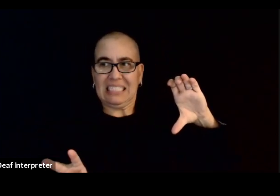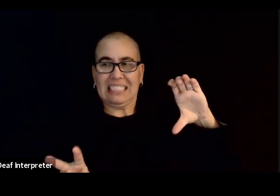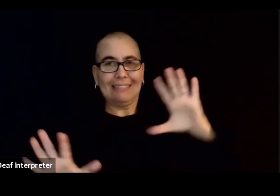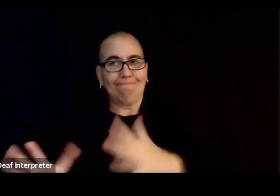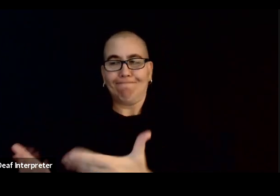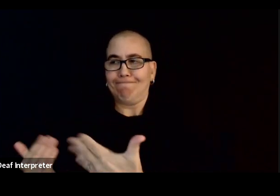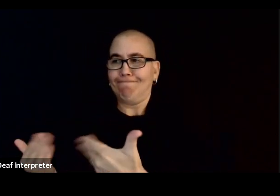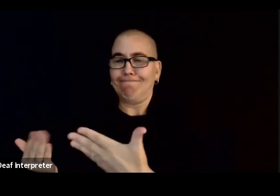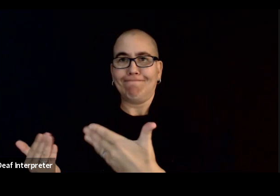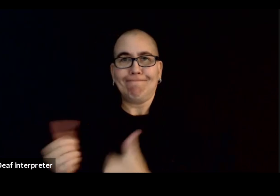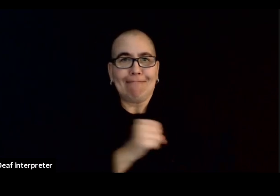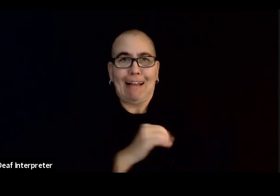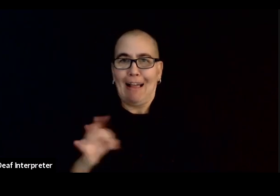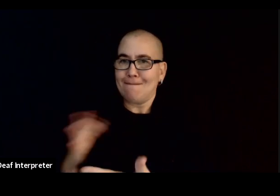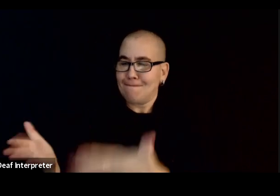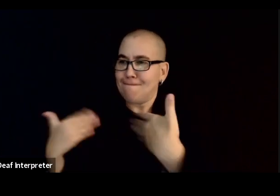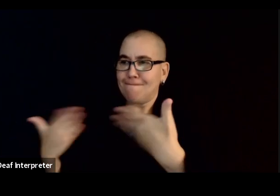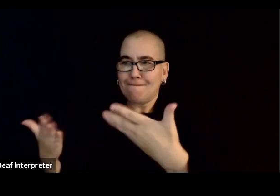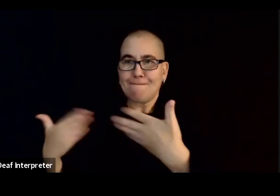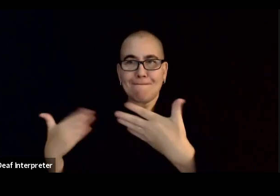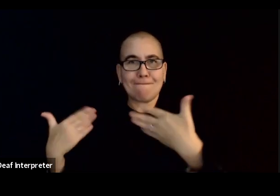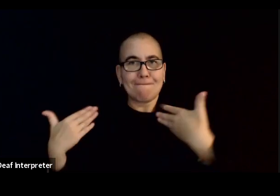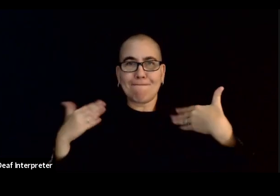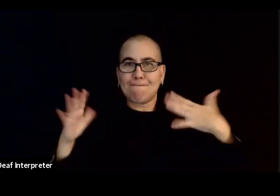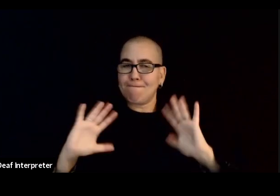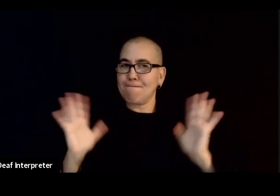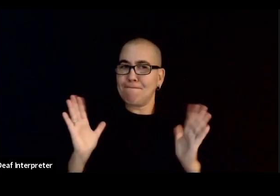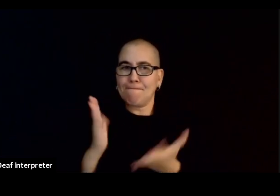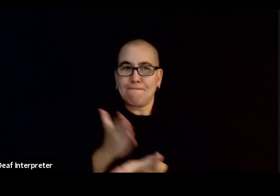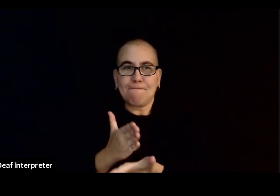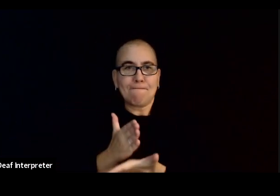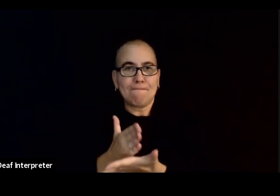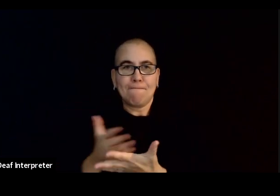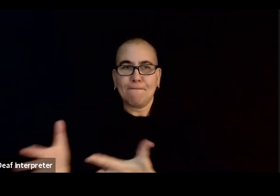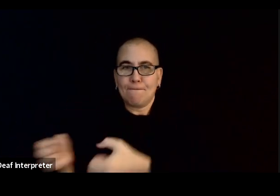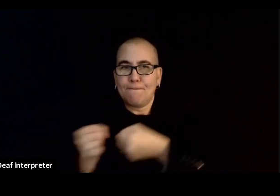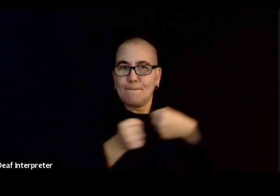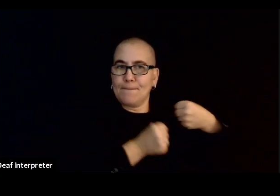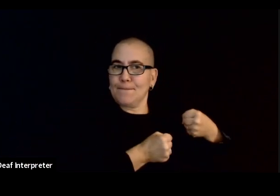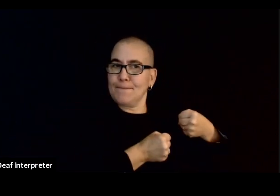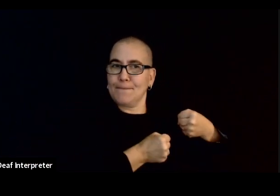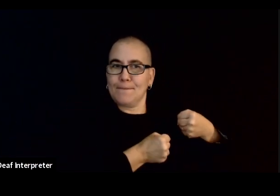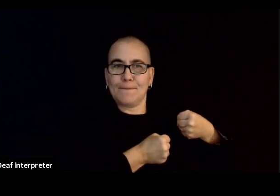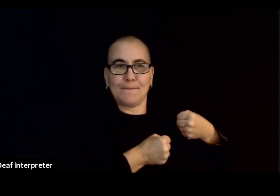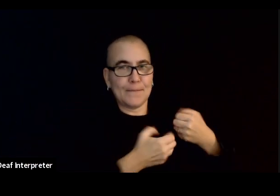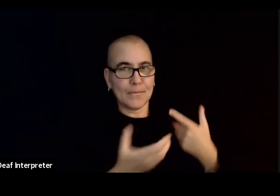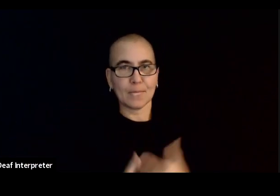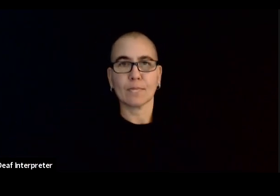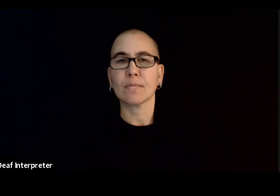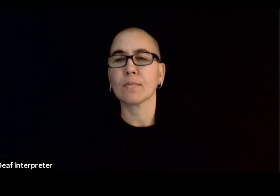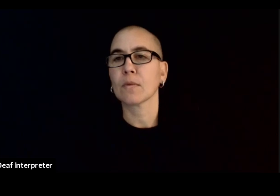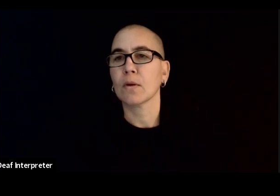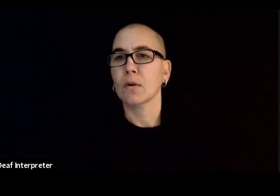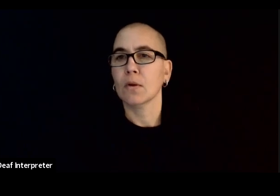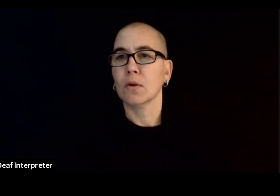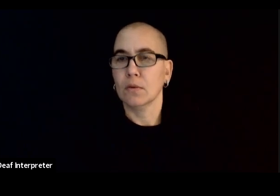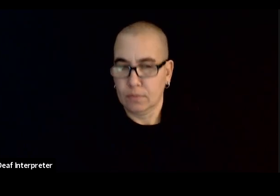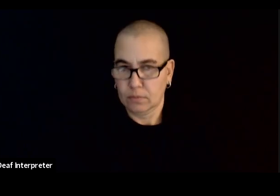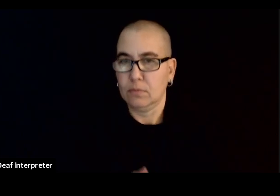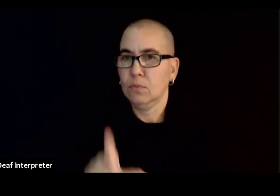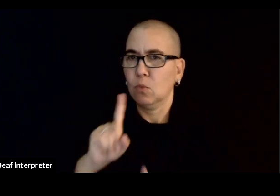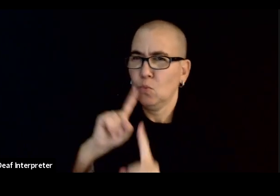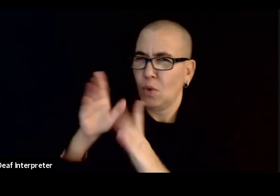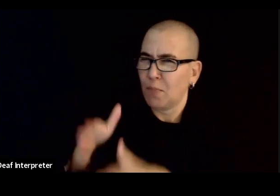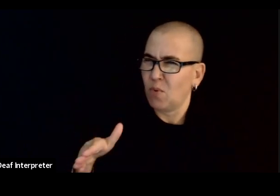And just to follow up on that, do you have any feeling or sense that pulling the teams out of the state was an overreaction in any